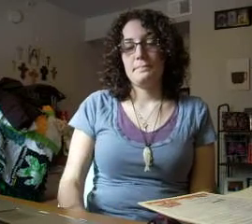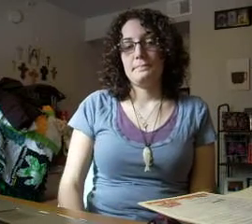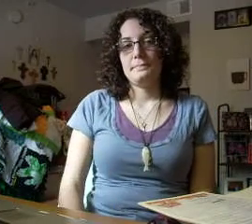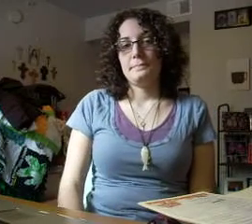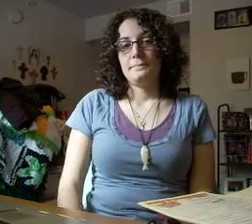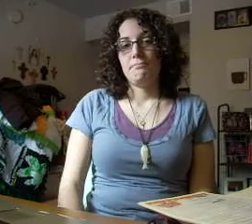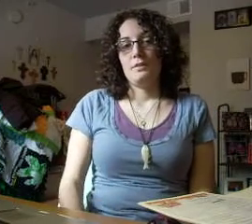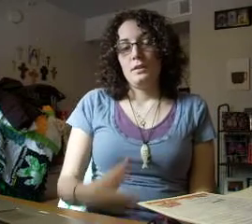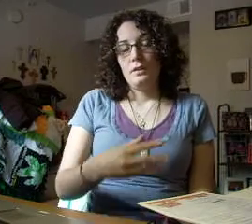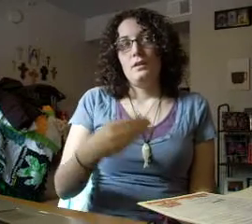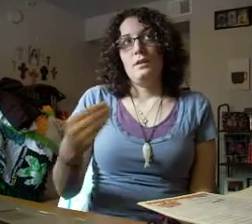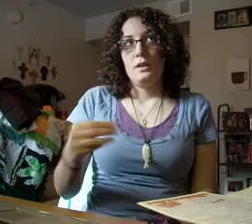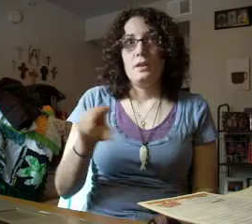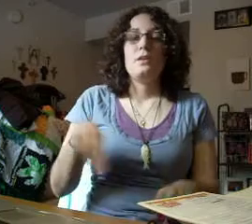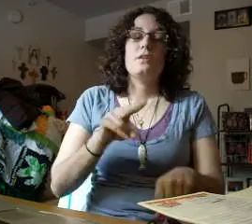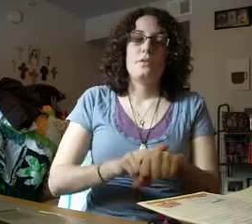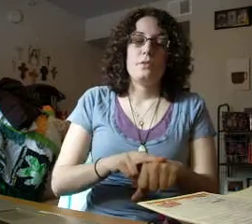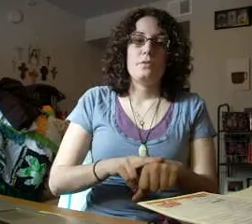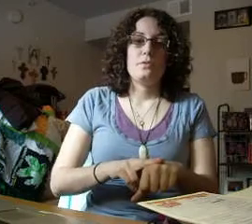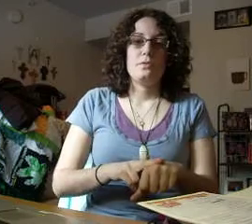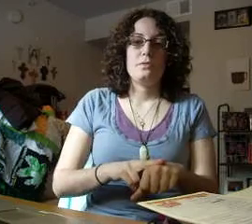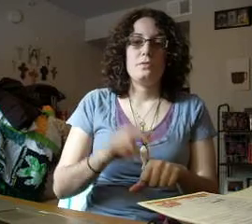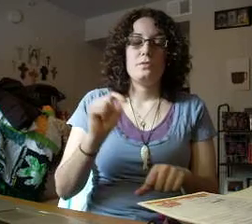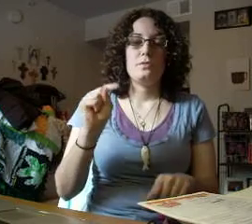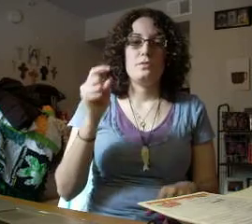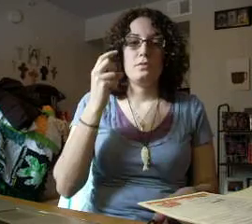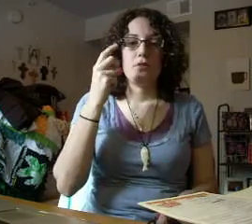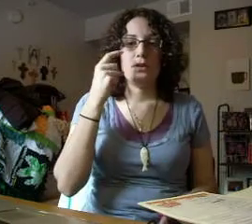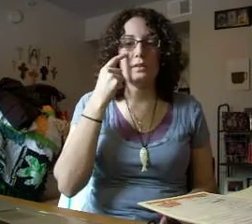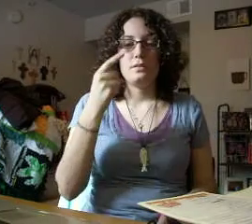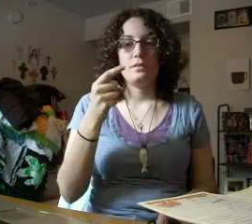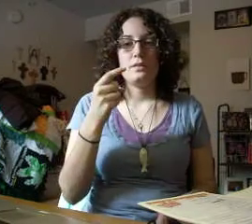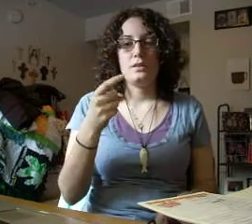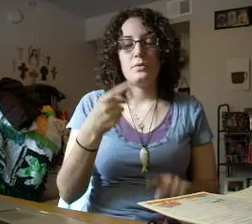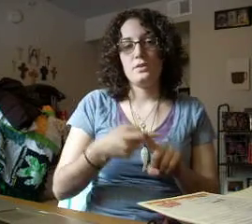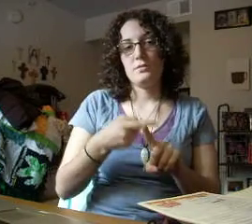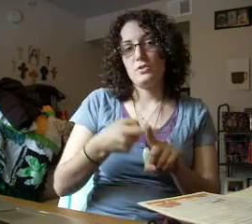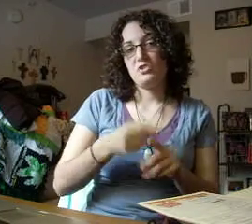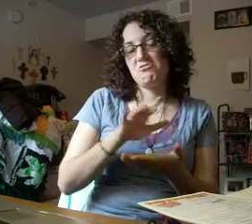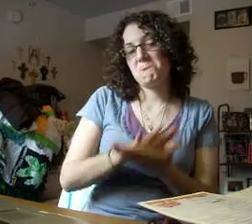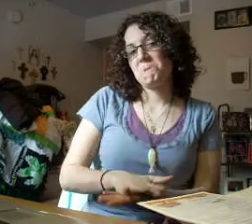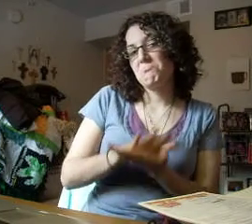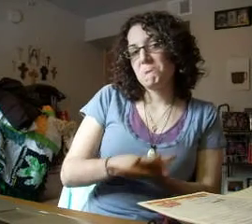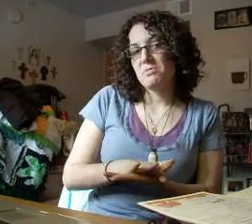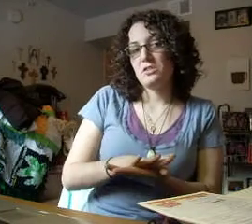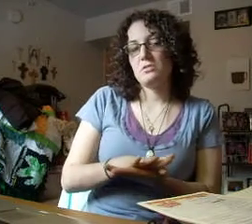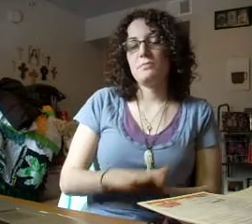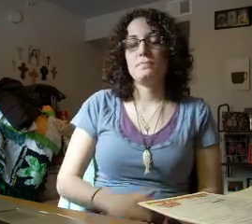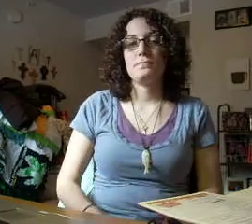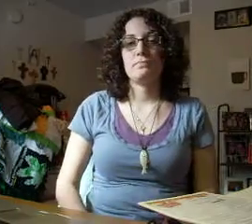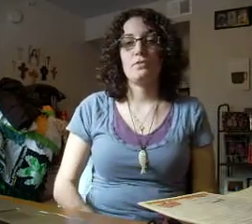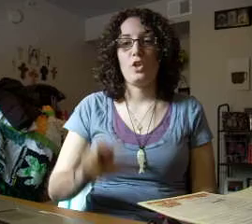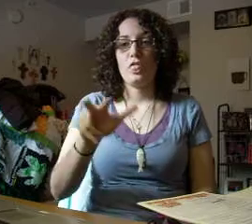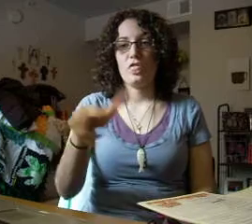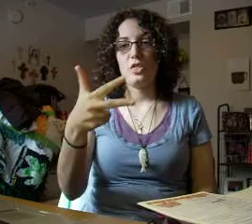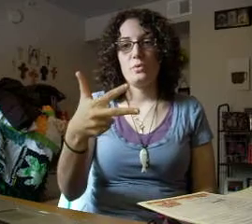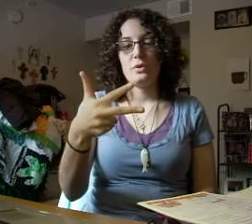And, of course, we have to specify at what temperature and pressure. There are three physical states of matter